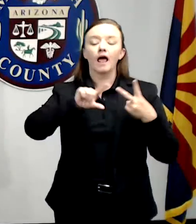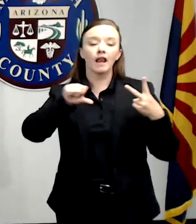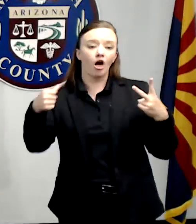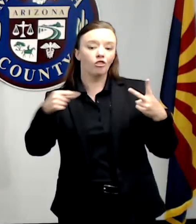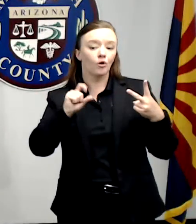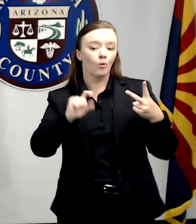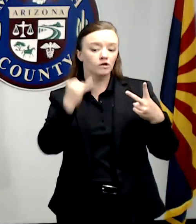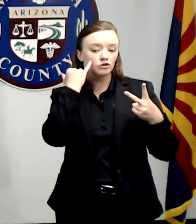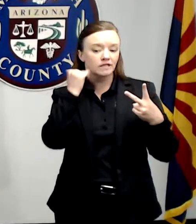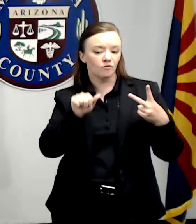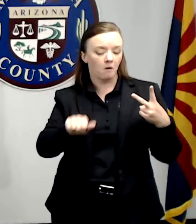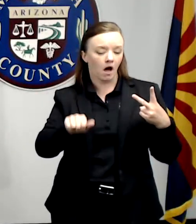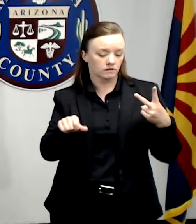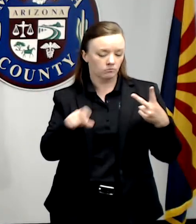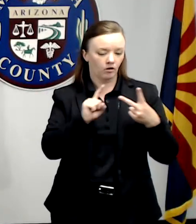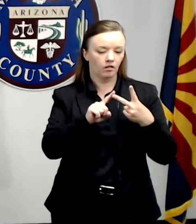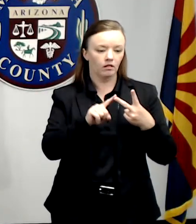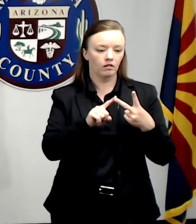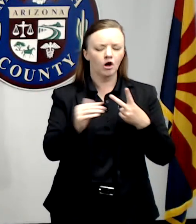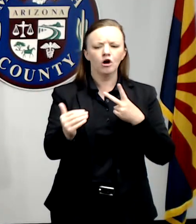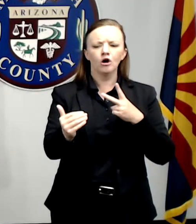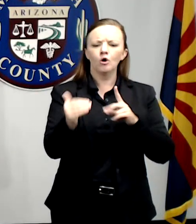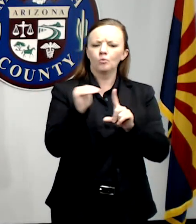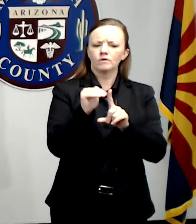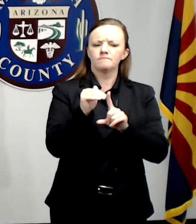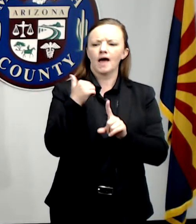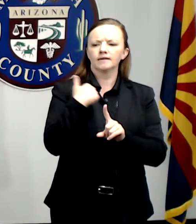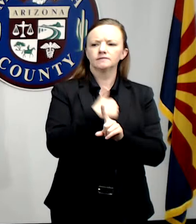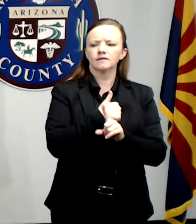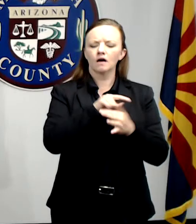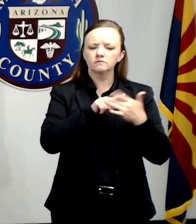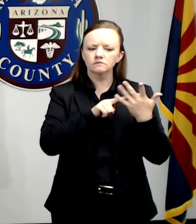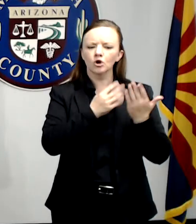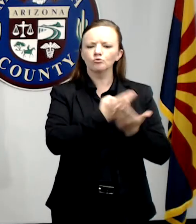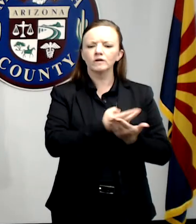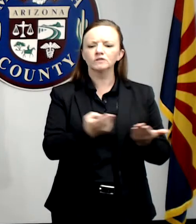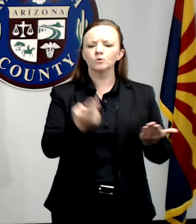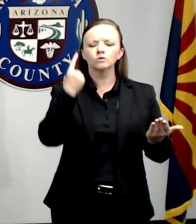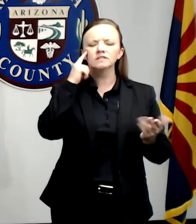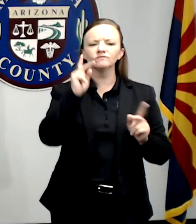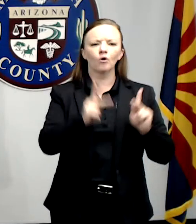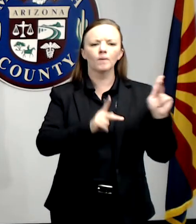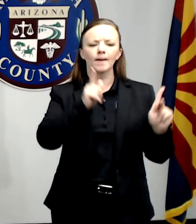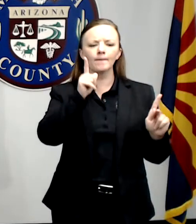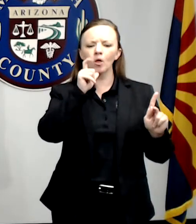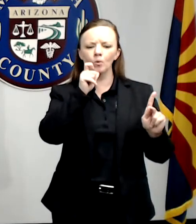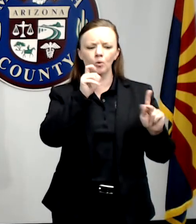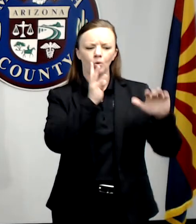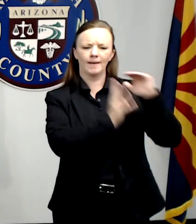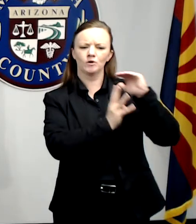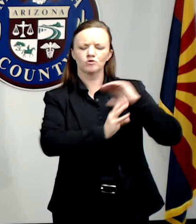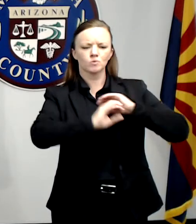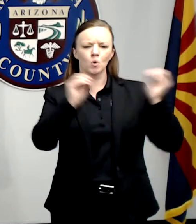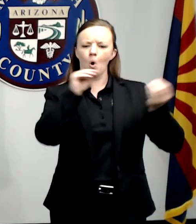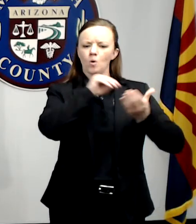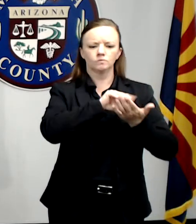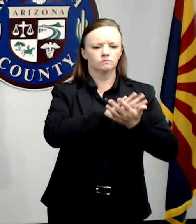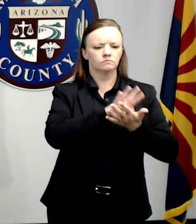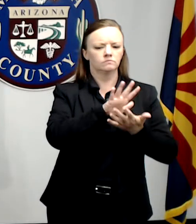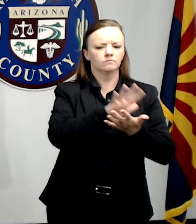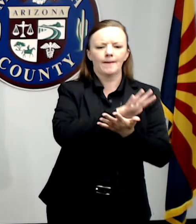question, if it's possible, to remind us the resources for undocumented people in Maricopa County?